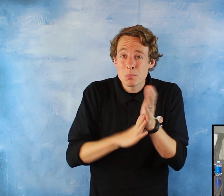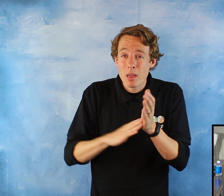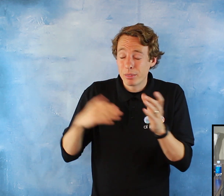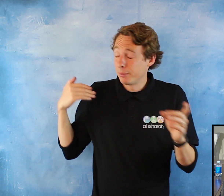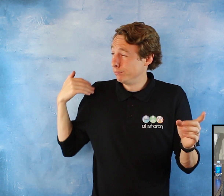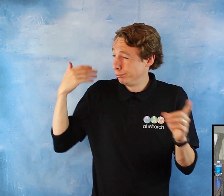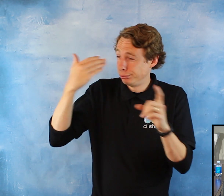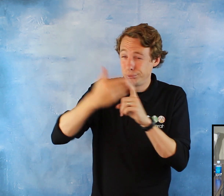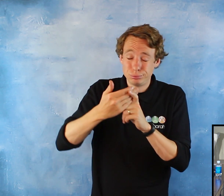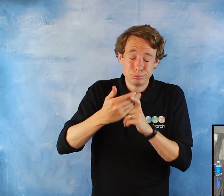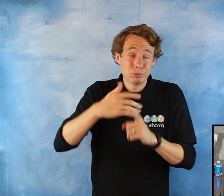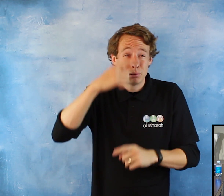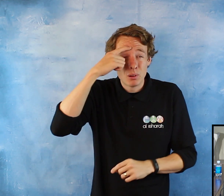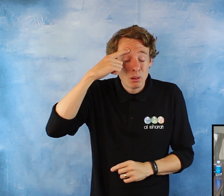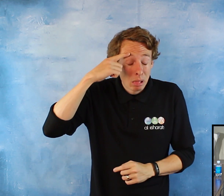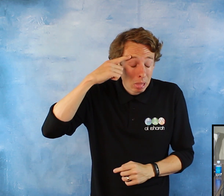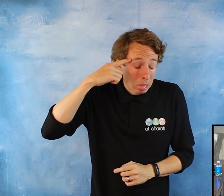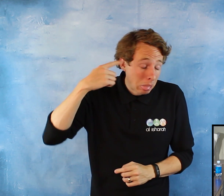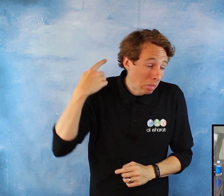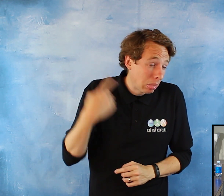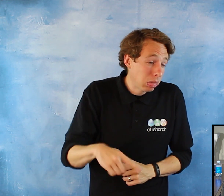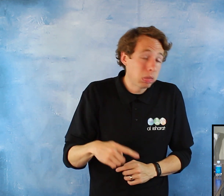this heat wave, this